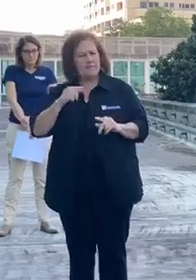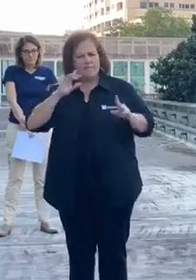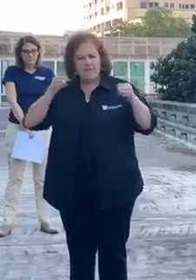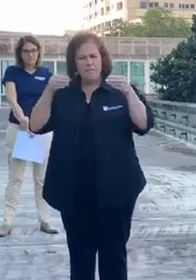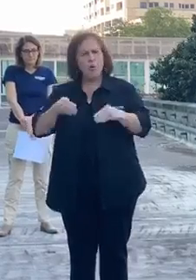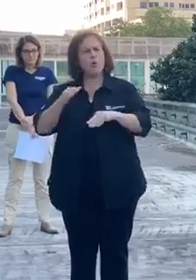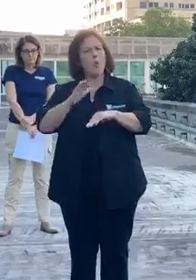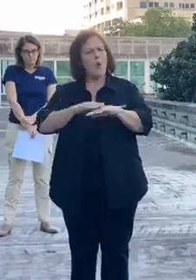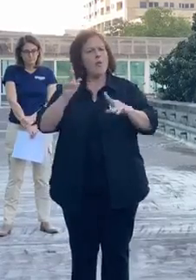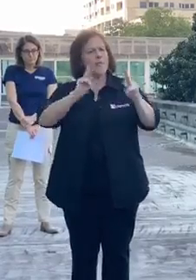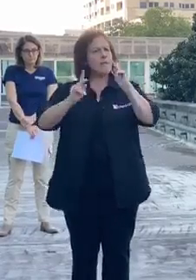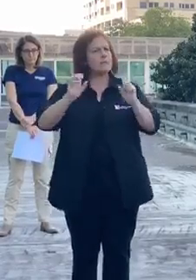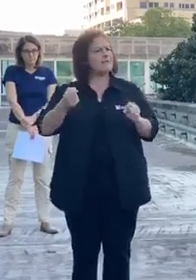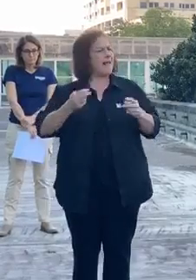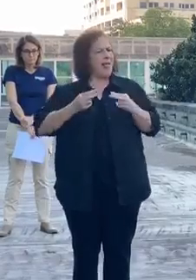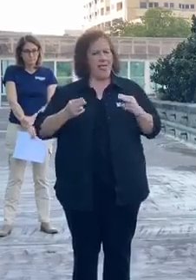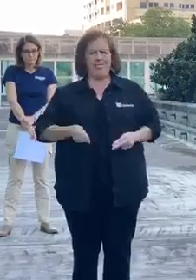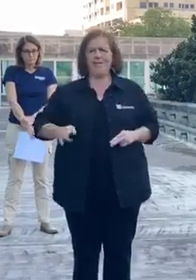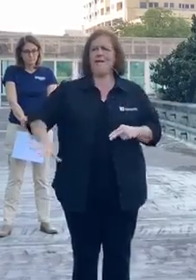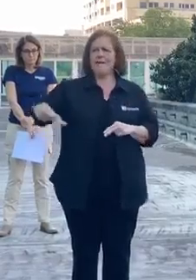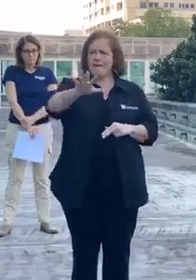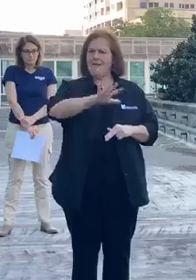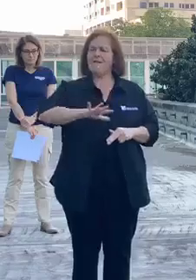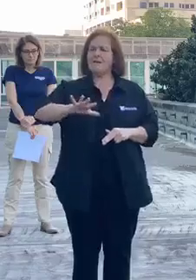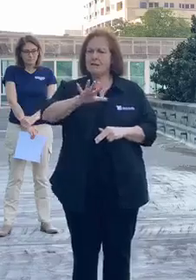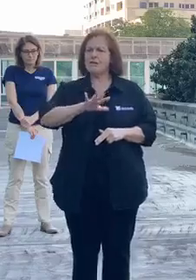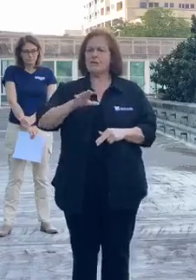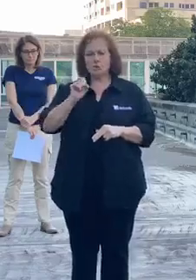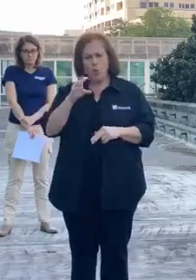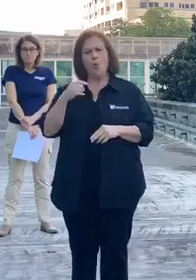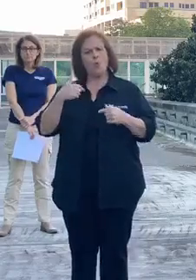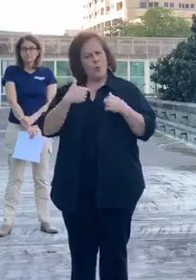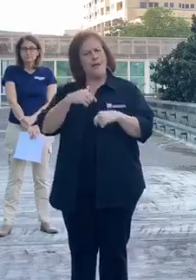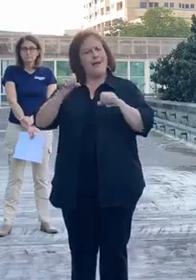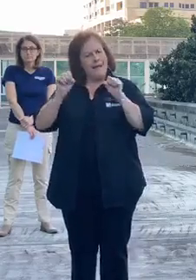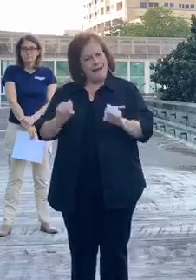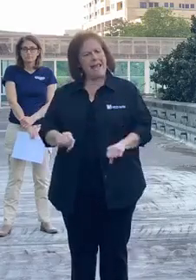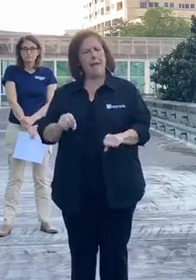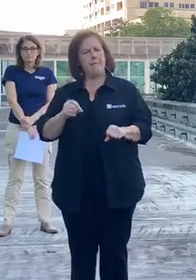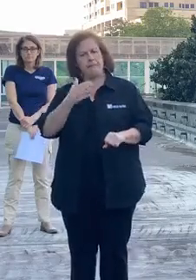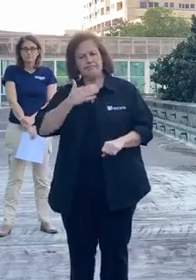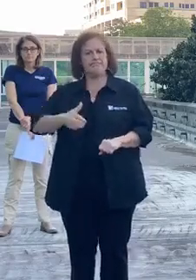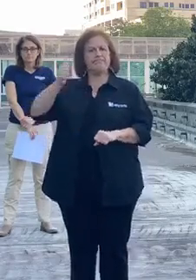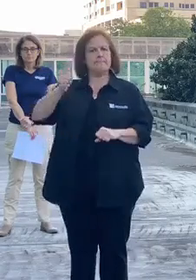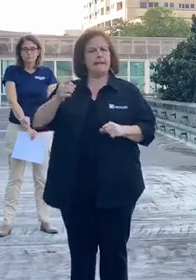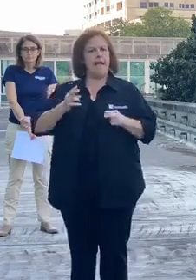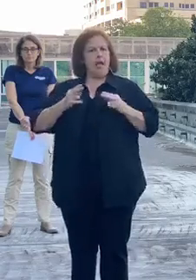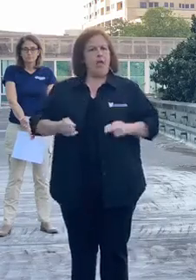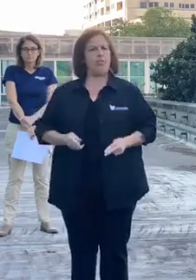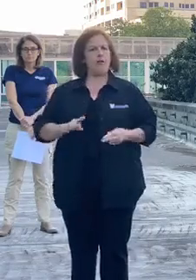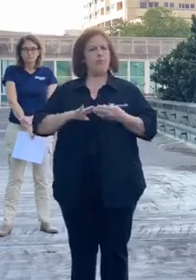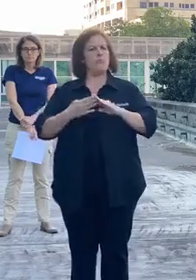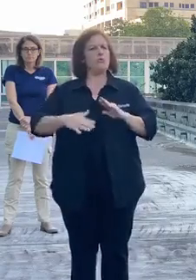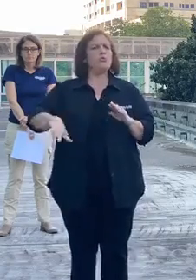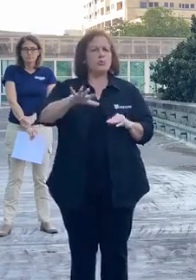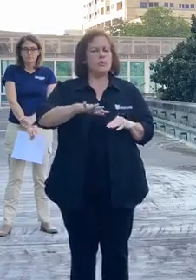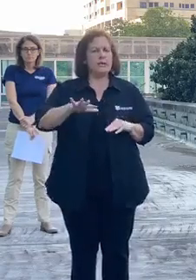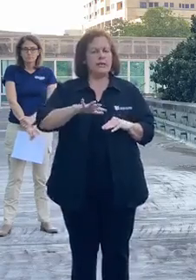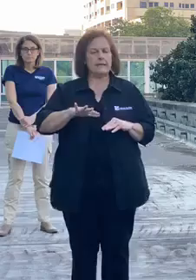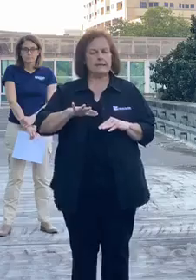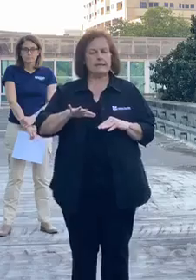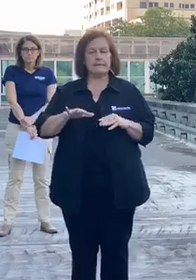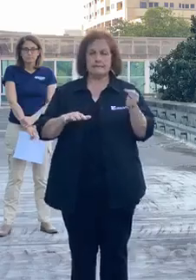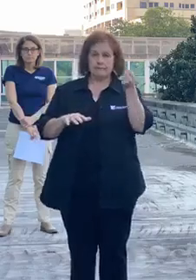on the health outcomes and disparities of our people so that we can be a healthier community. But at the